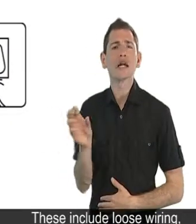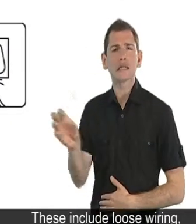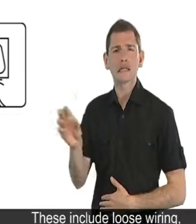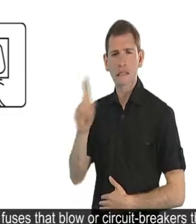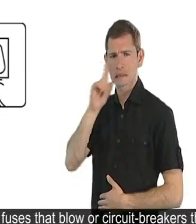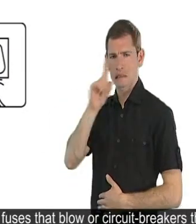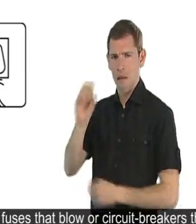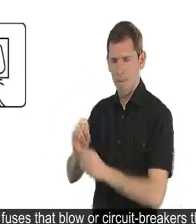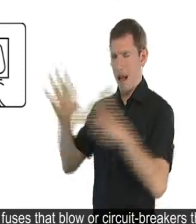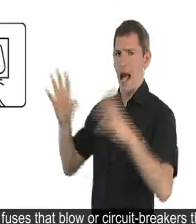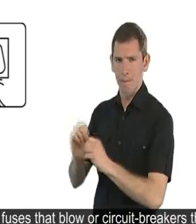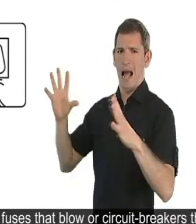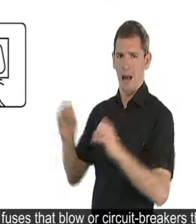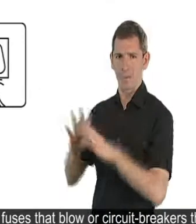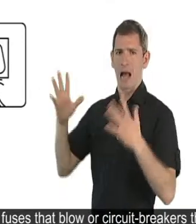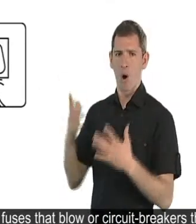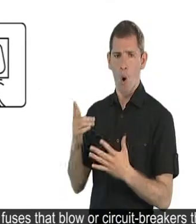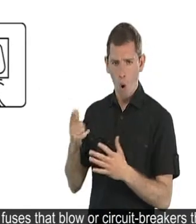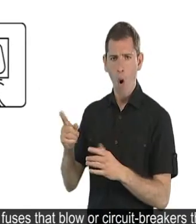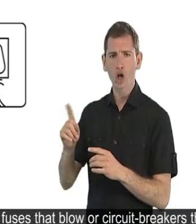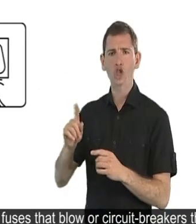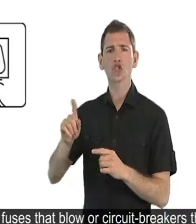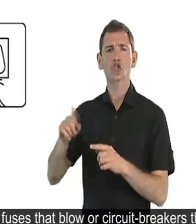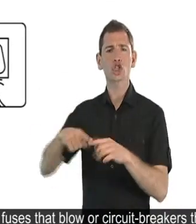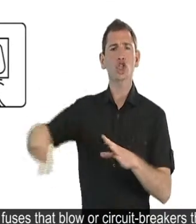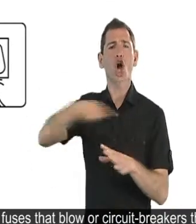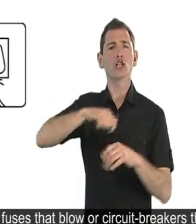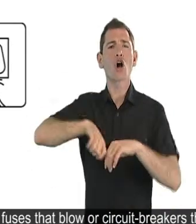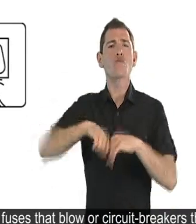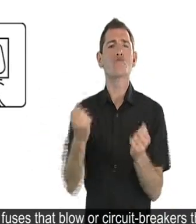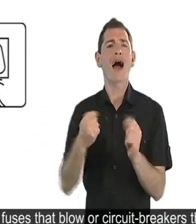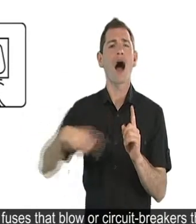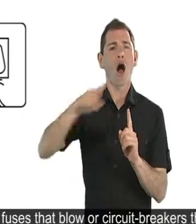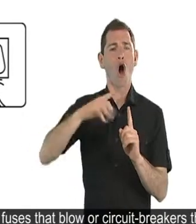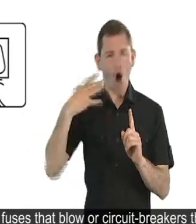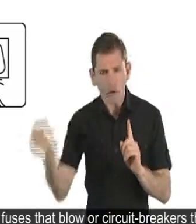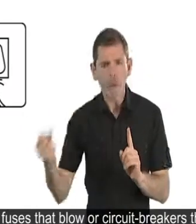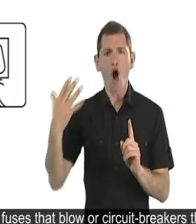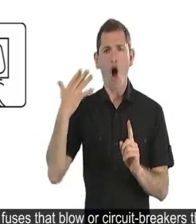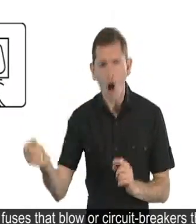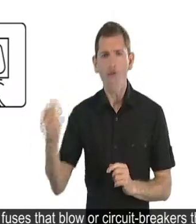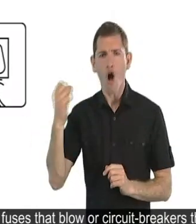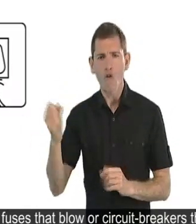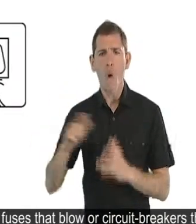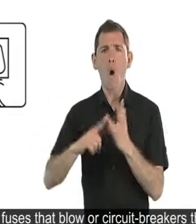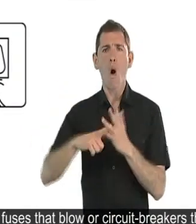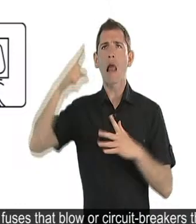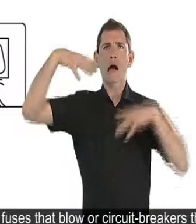fuses that blow or circuit breakers that trip for no obvious reason, and flickering